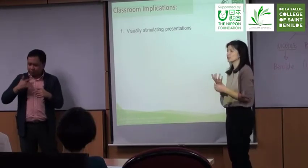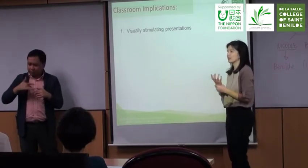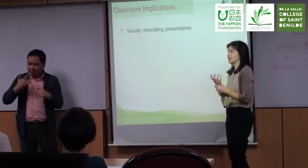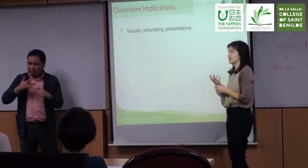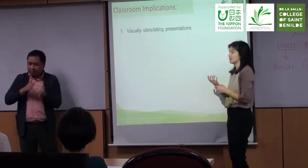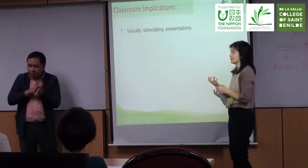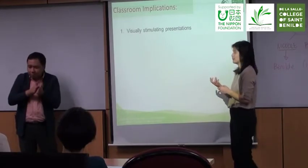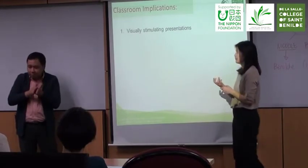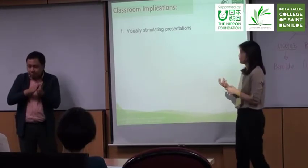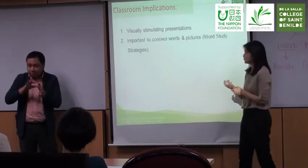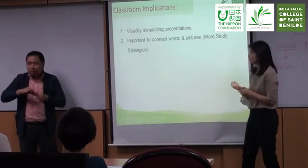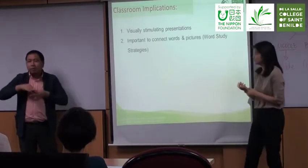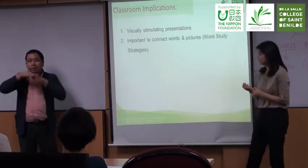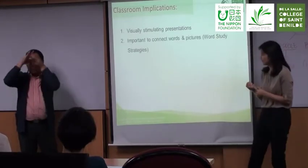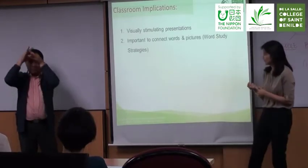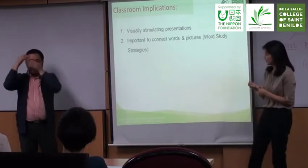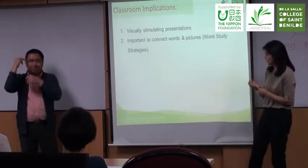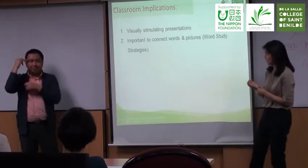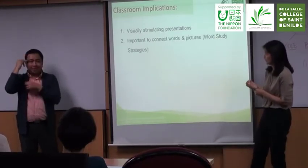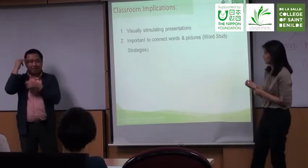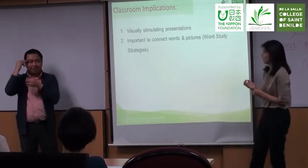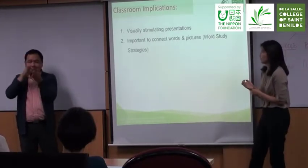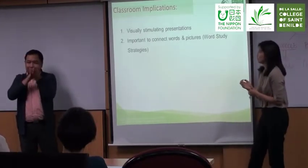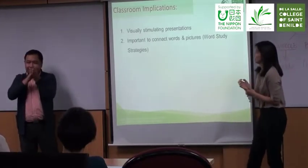is also motivated.